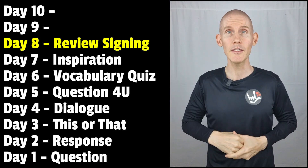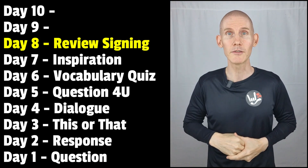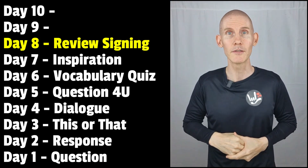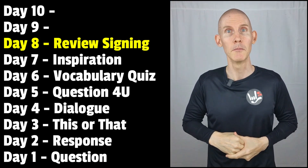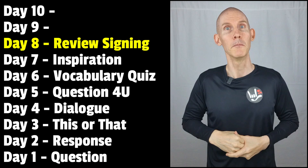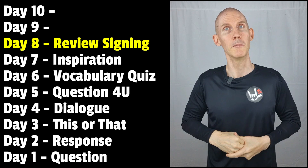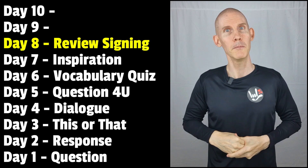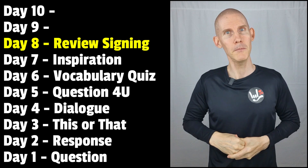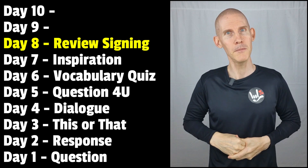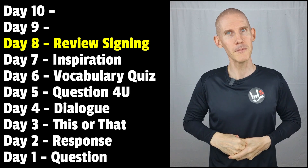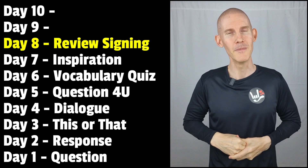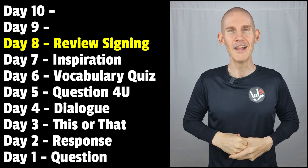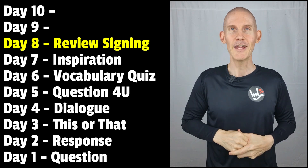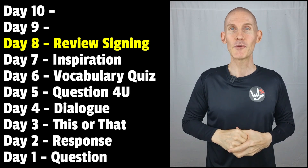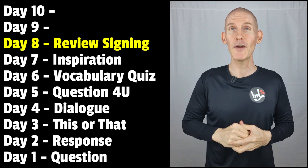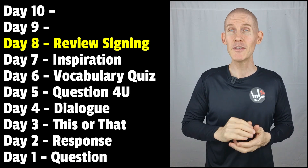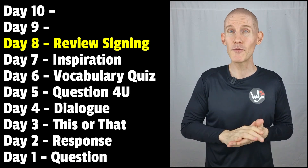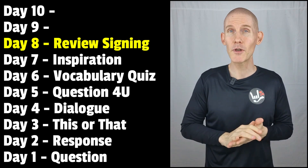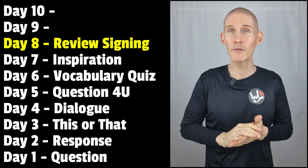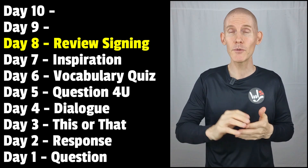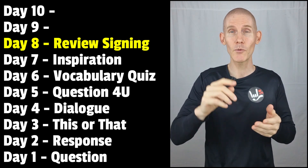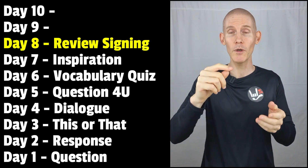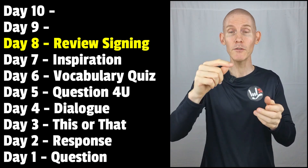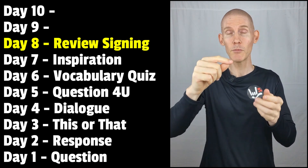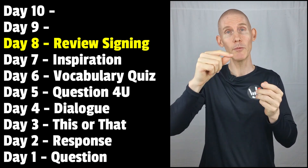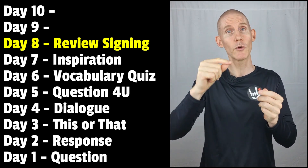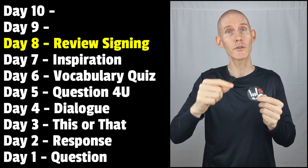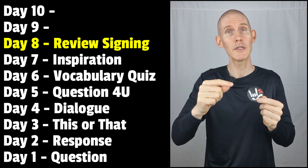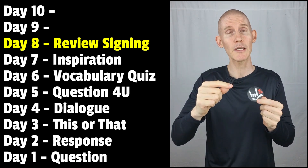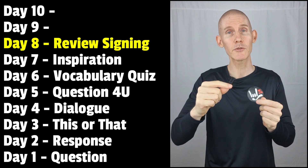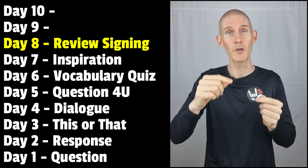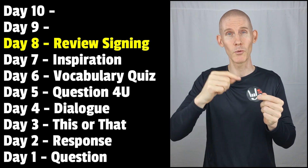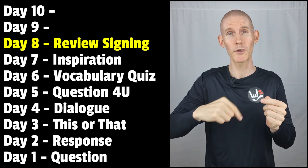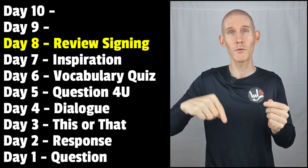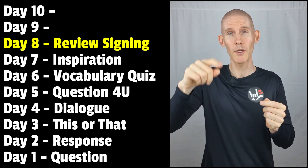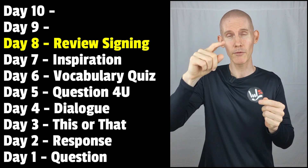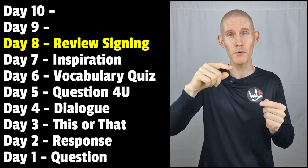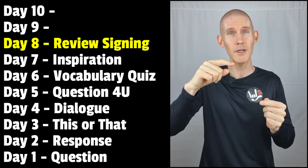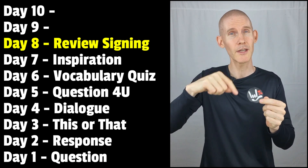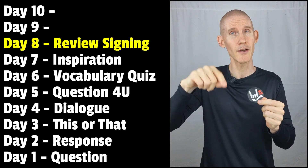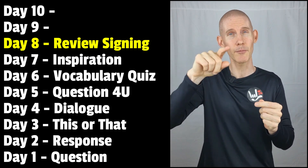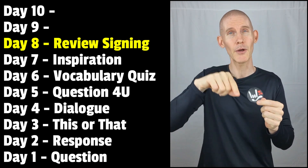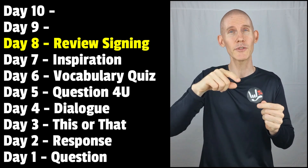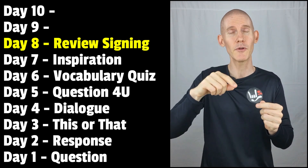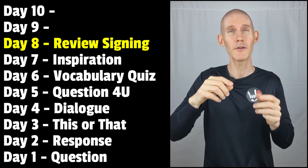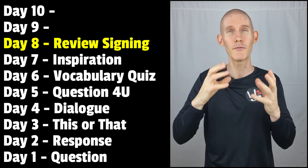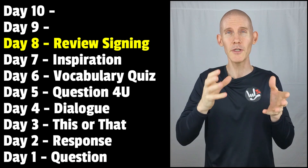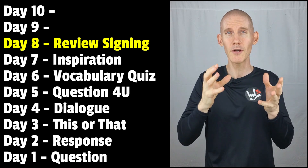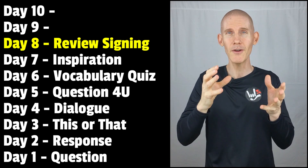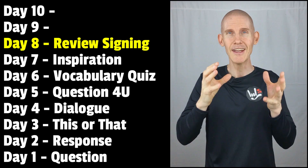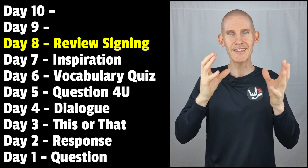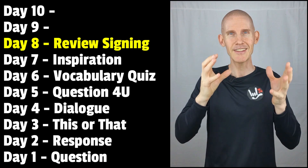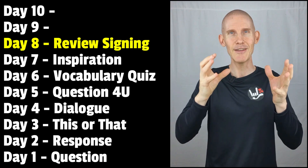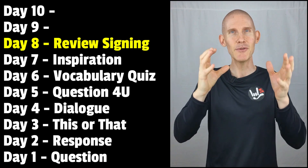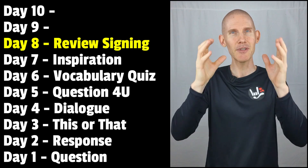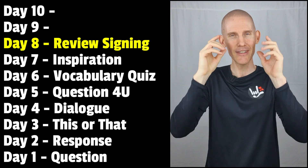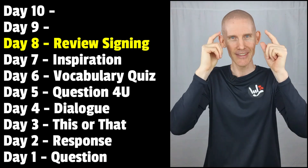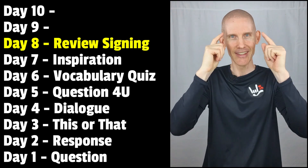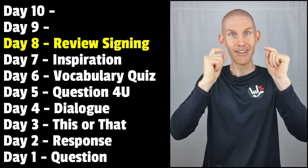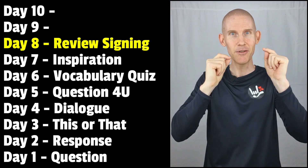list. If you're having difficulty with one, maybe go to the next one and work your way through it and kind of bounce around to figure out, to see if you can